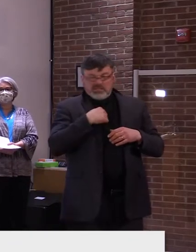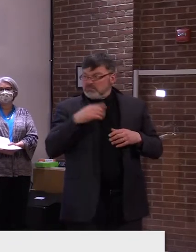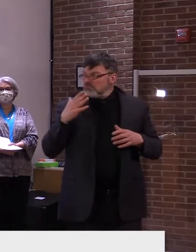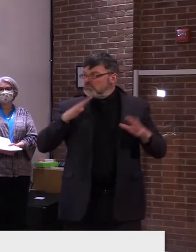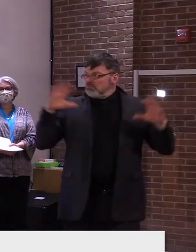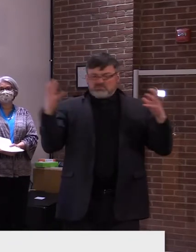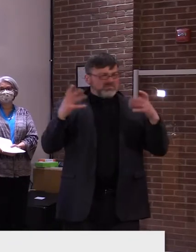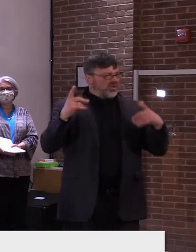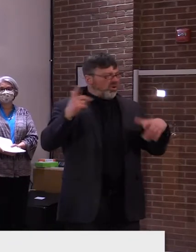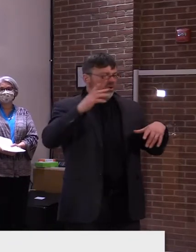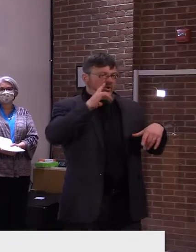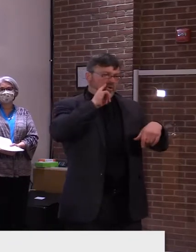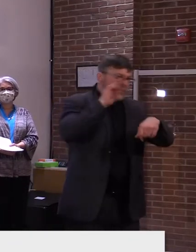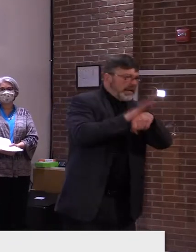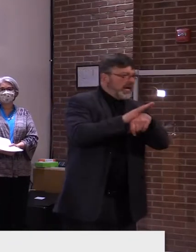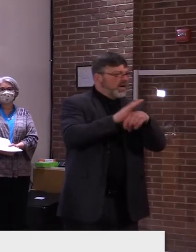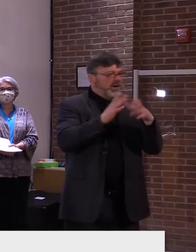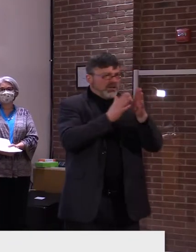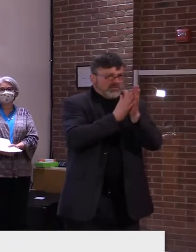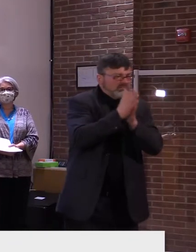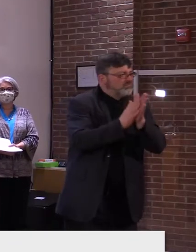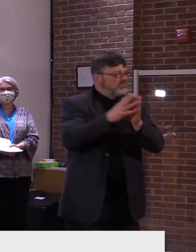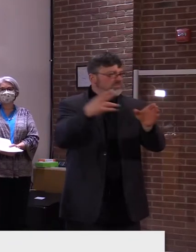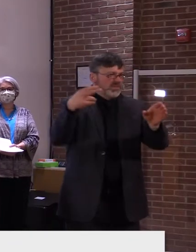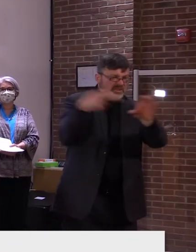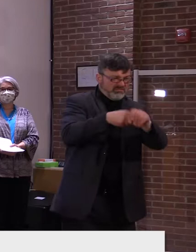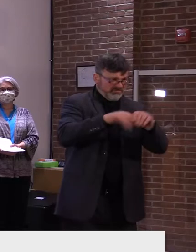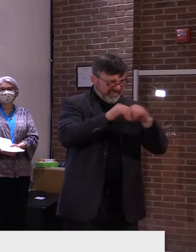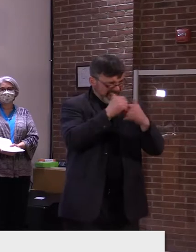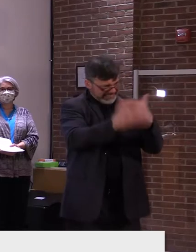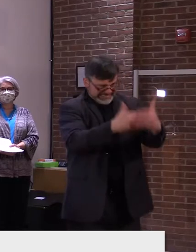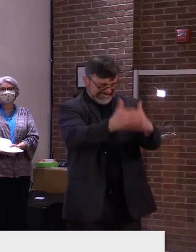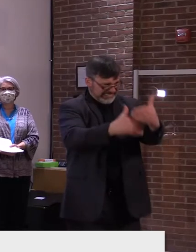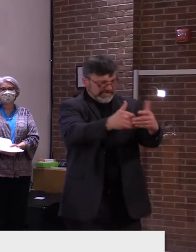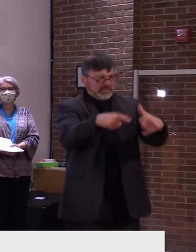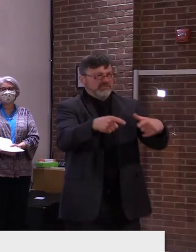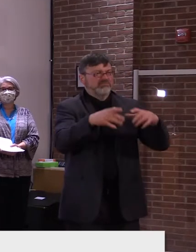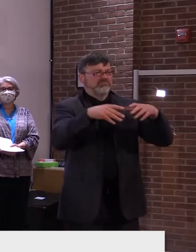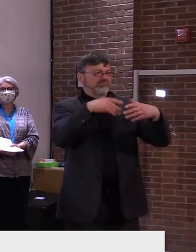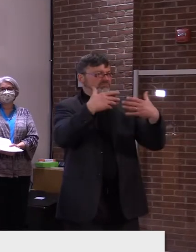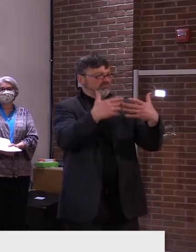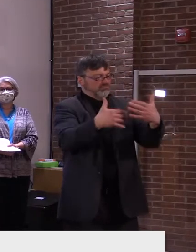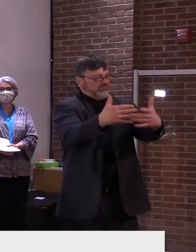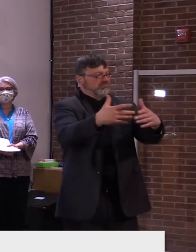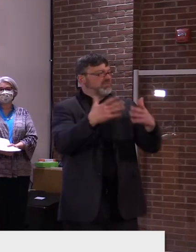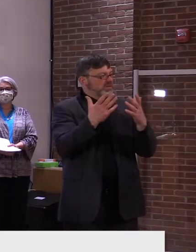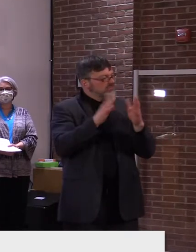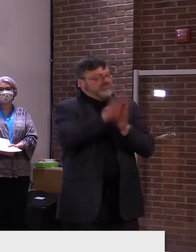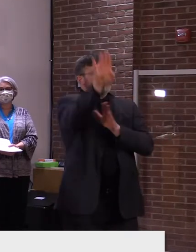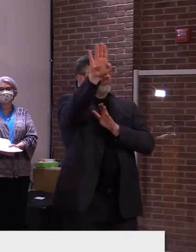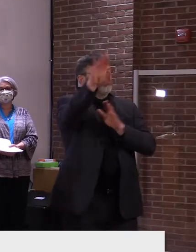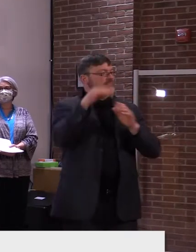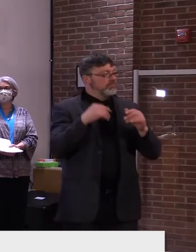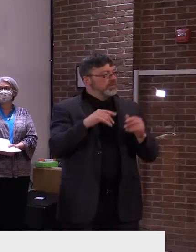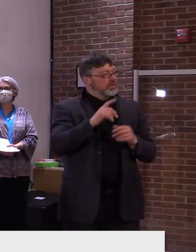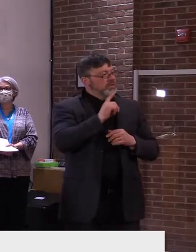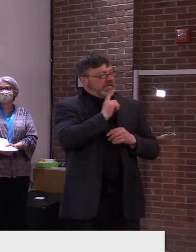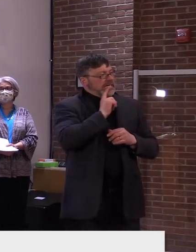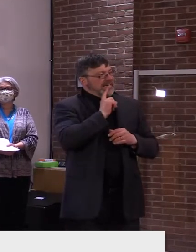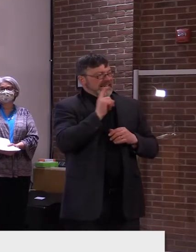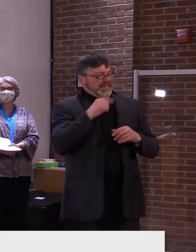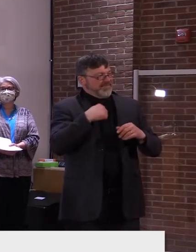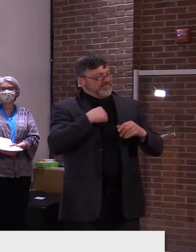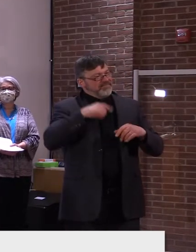this initiative. We still have much more to do to address historical harms and the resulting mistrust of